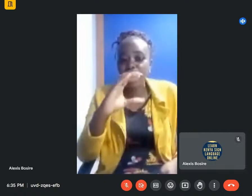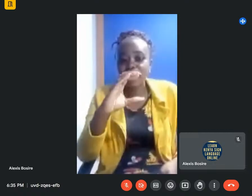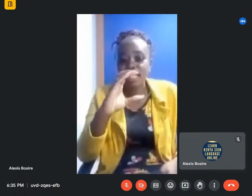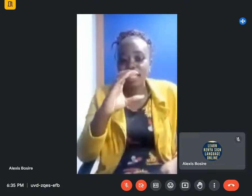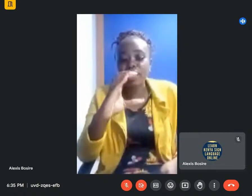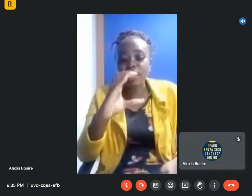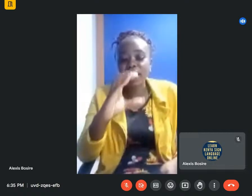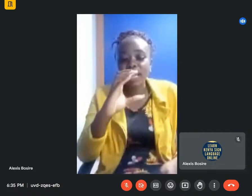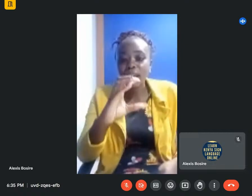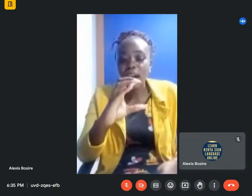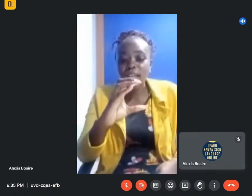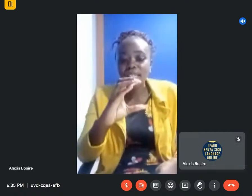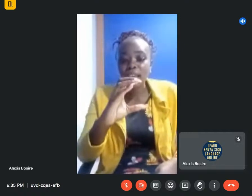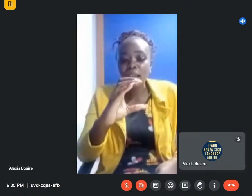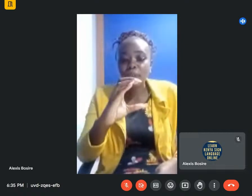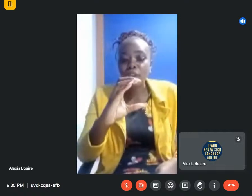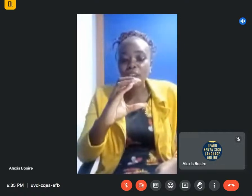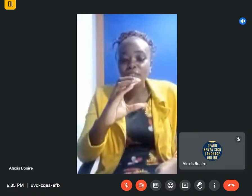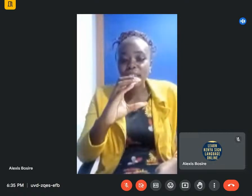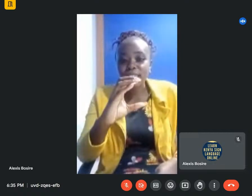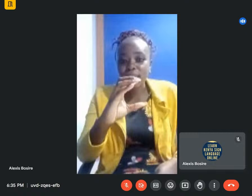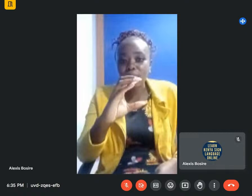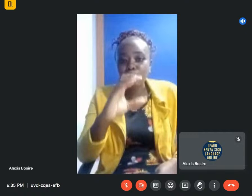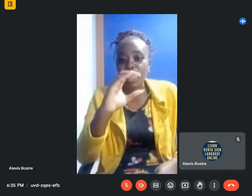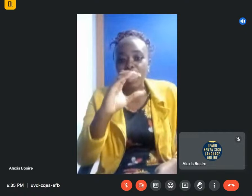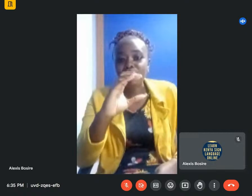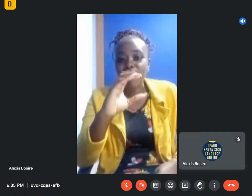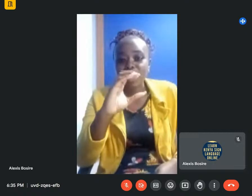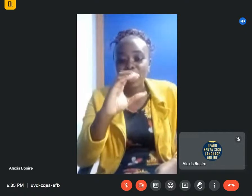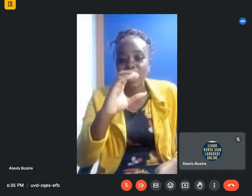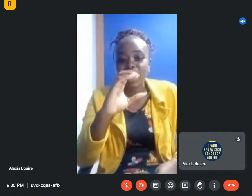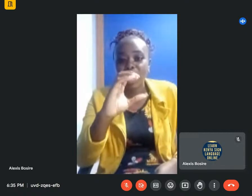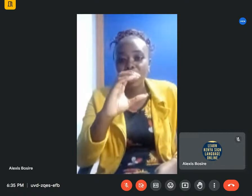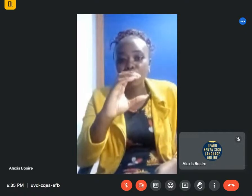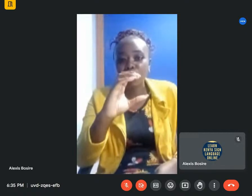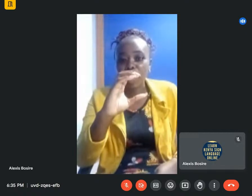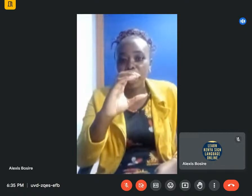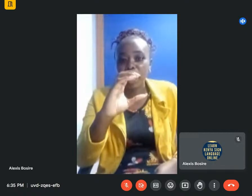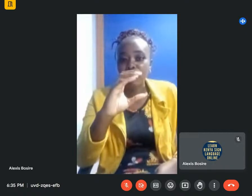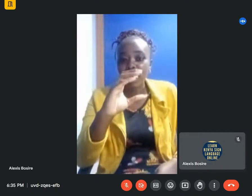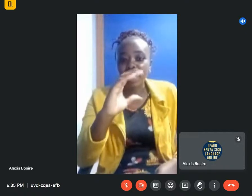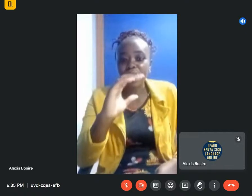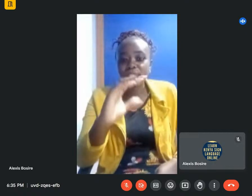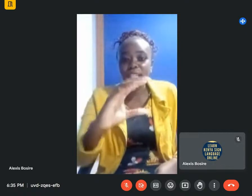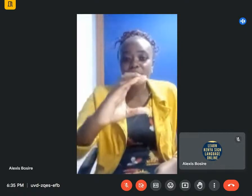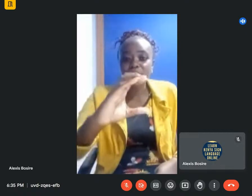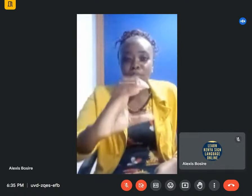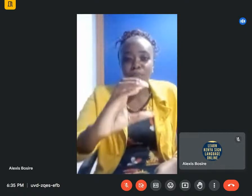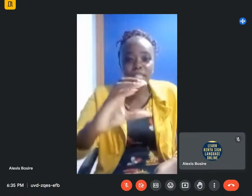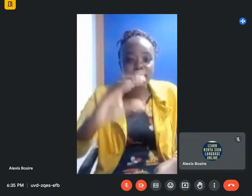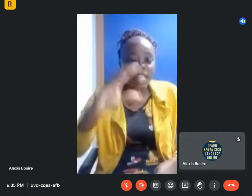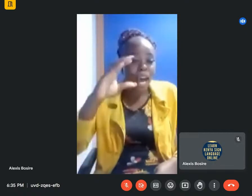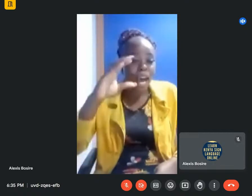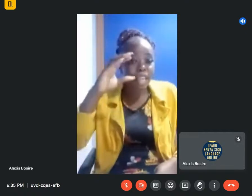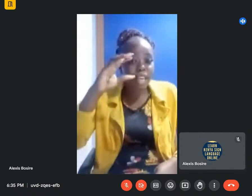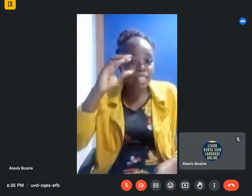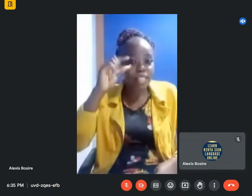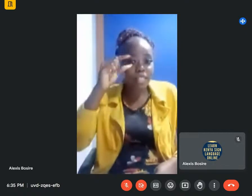C. Mostly a sign name, you're given a sign name with the first letter of your name. Christine, this is my C, and then she